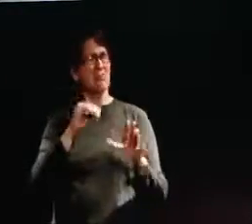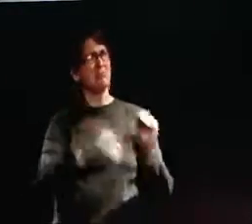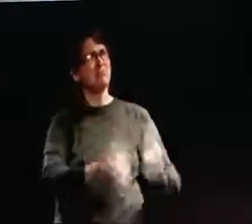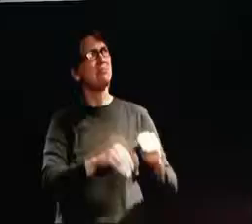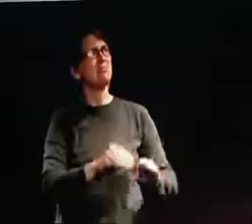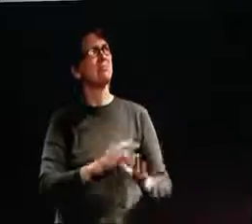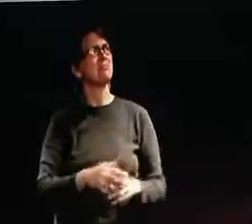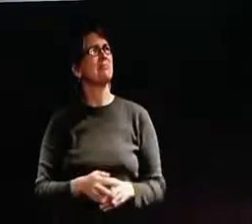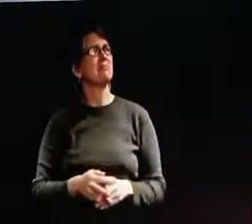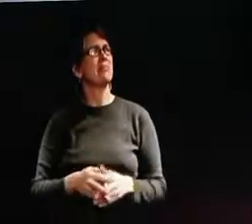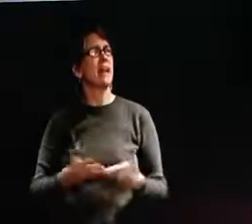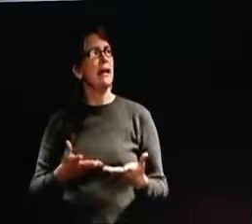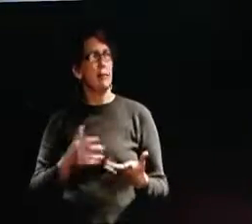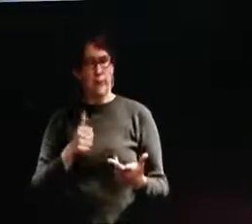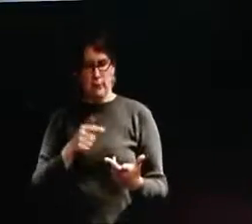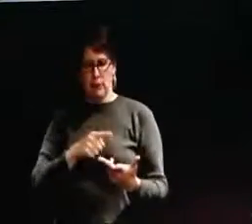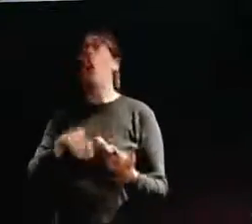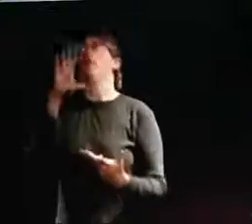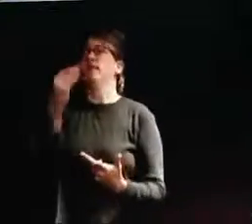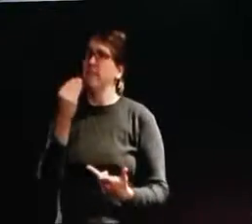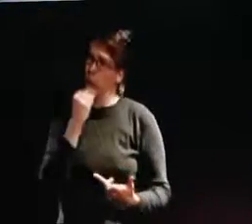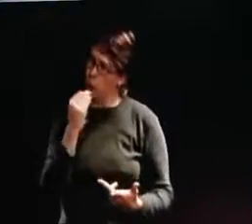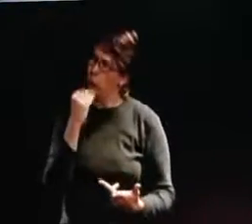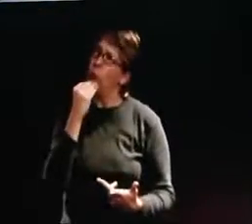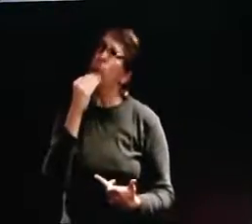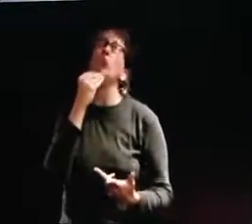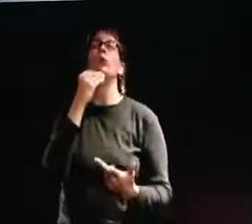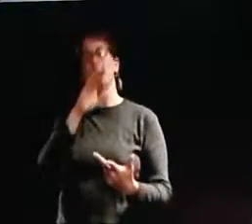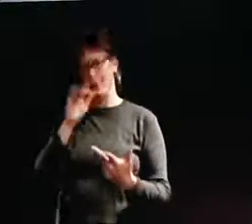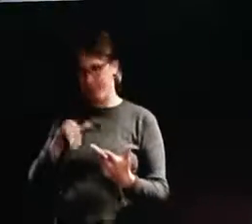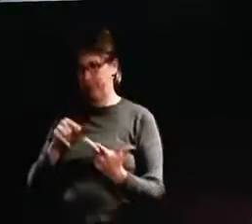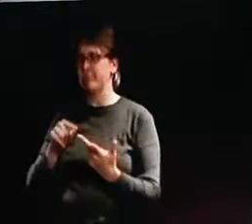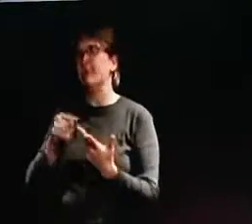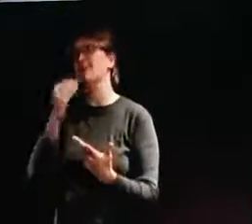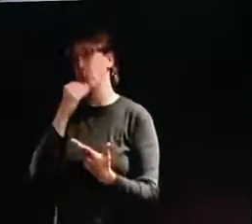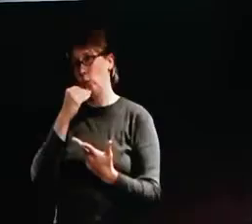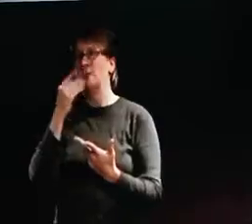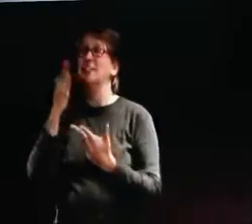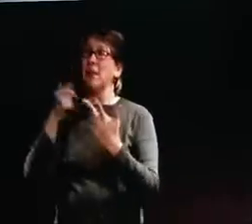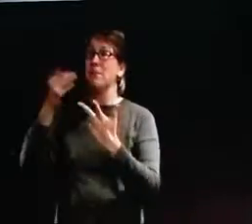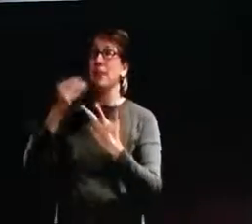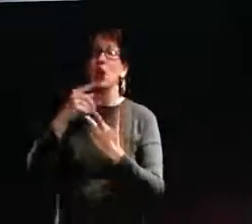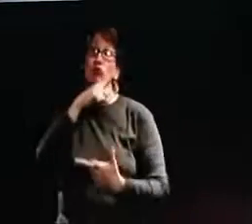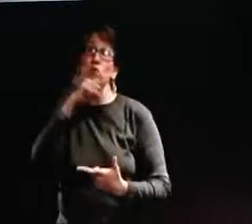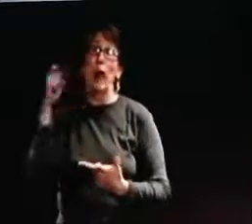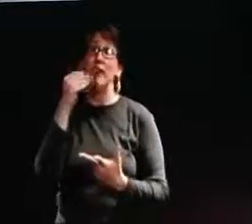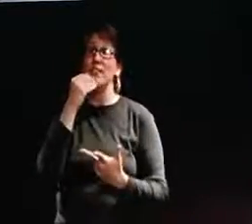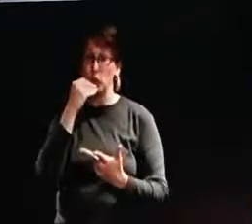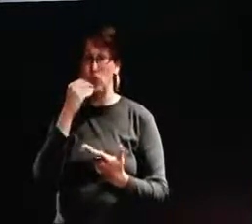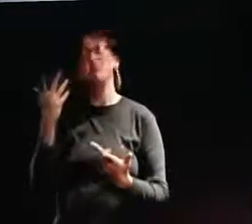propane canisters. That seems to have worked the best for us, and that's how we like to prepare our food. And then the actual food